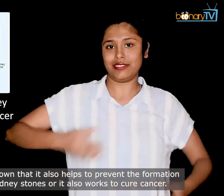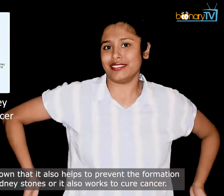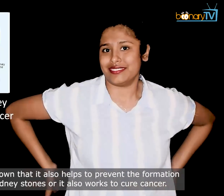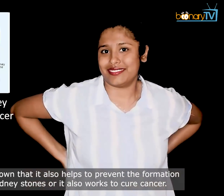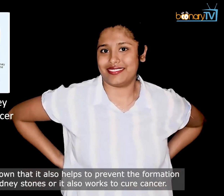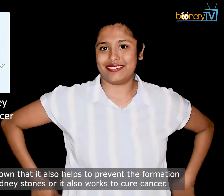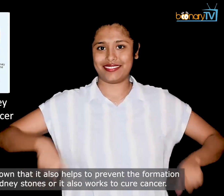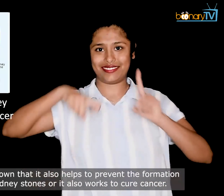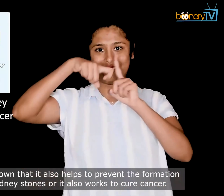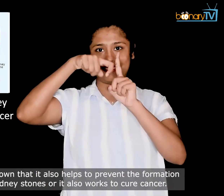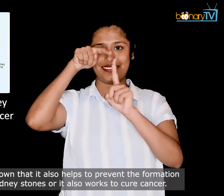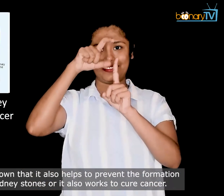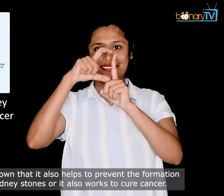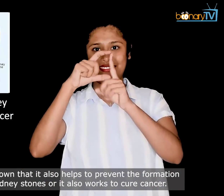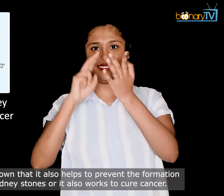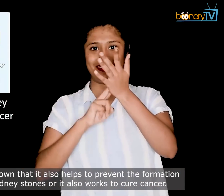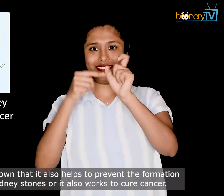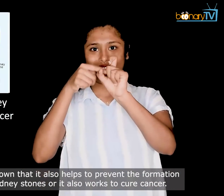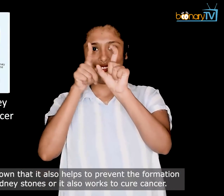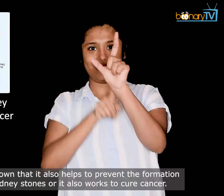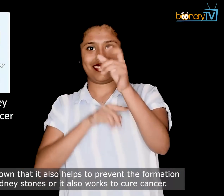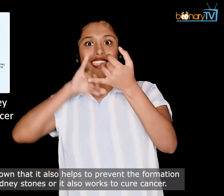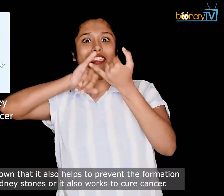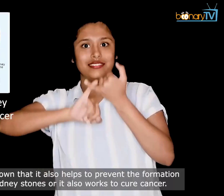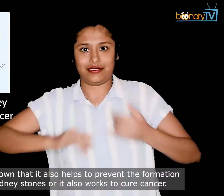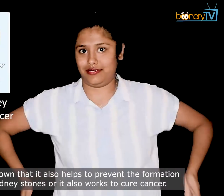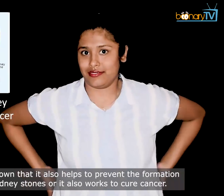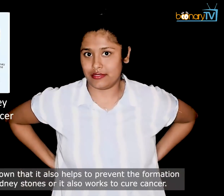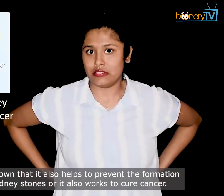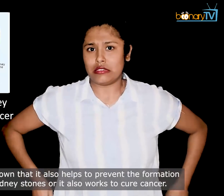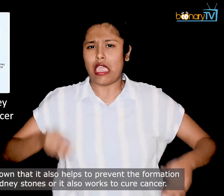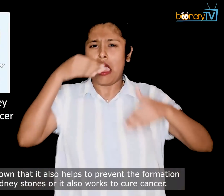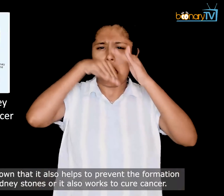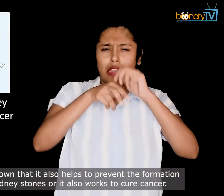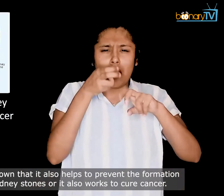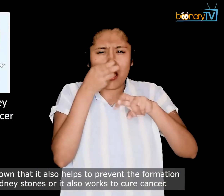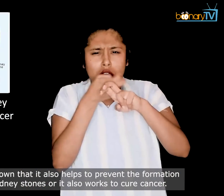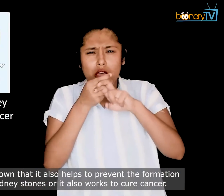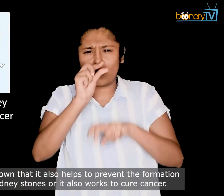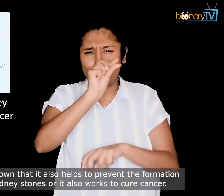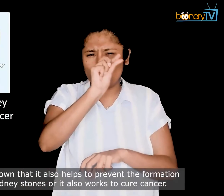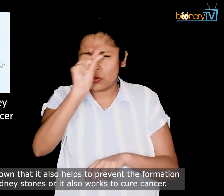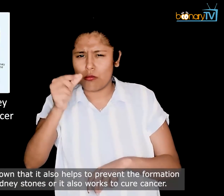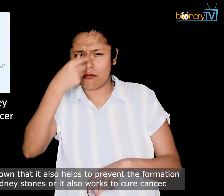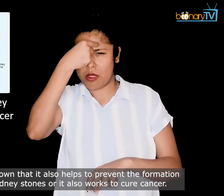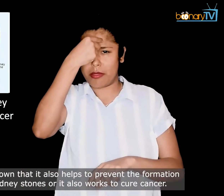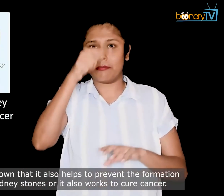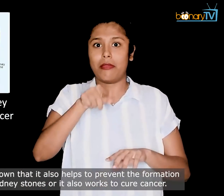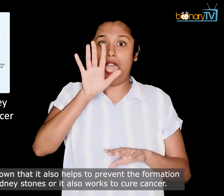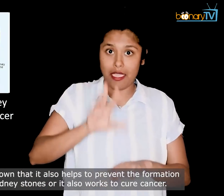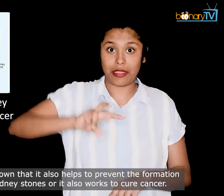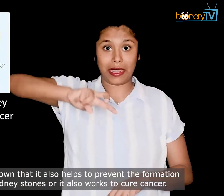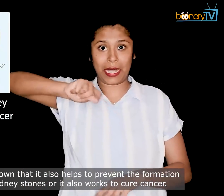prevent the formation or the removal of kidney stones.